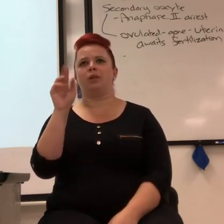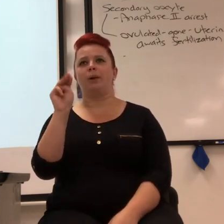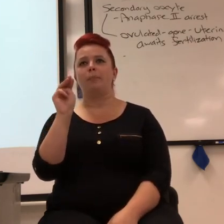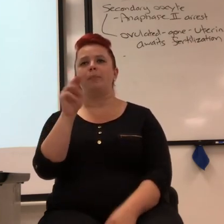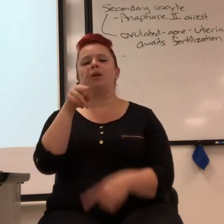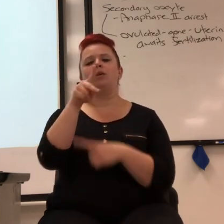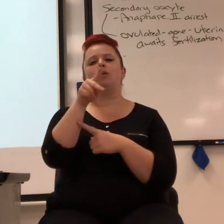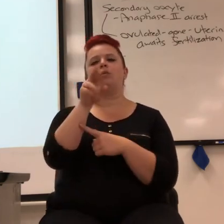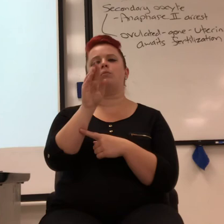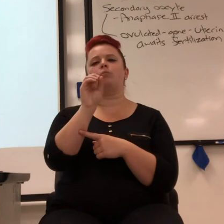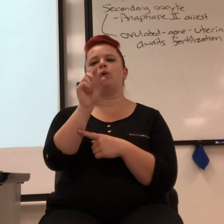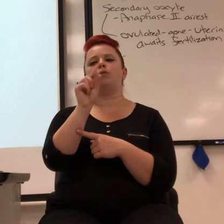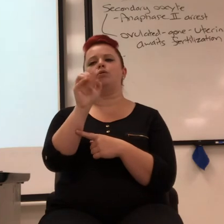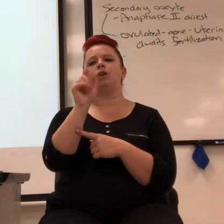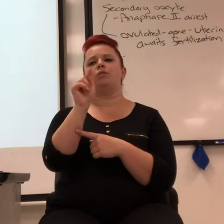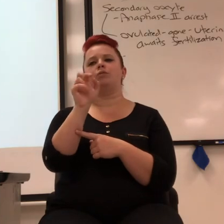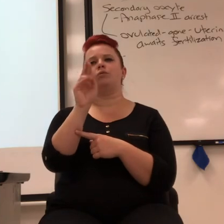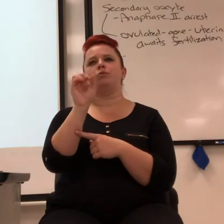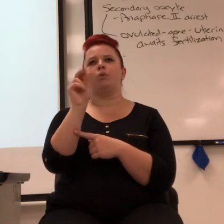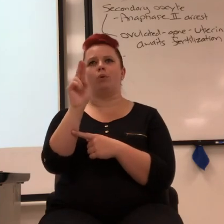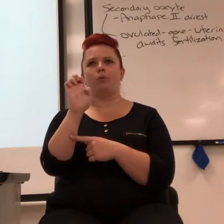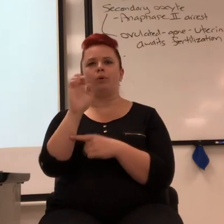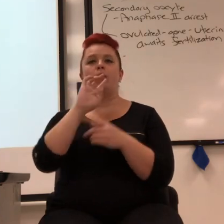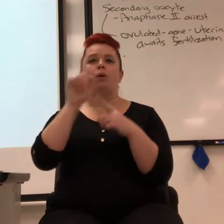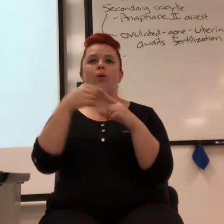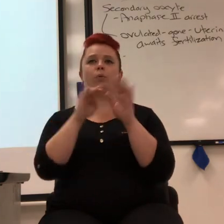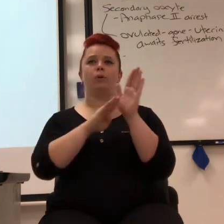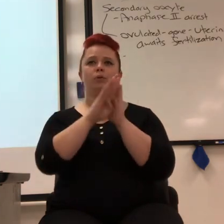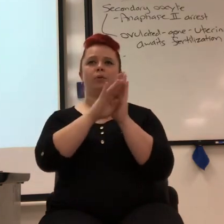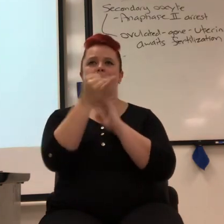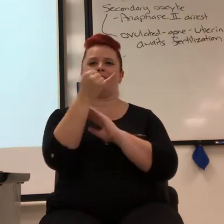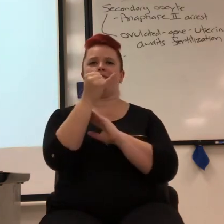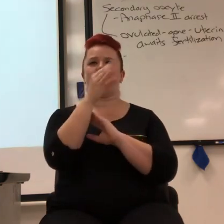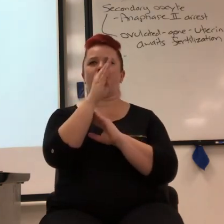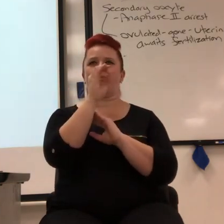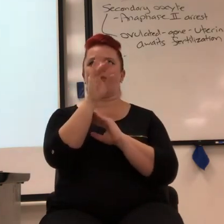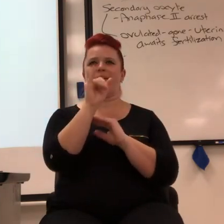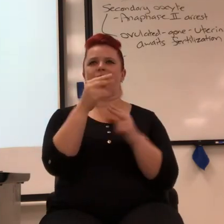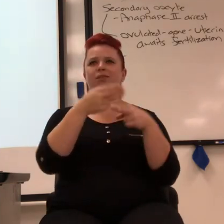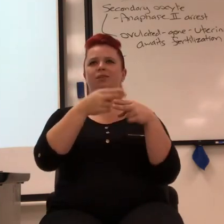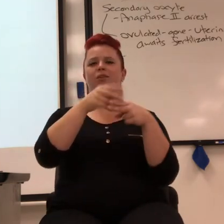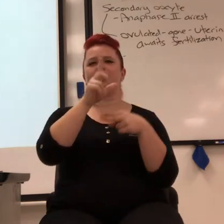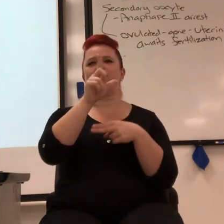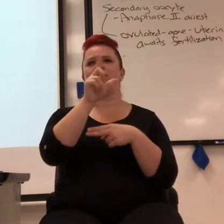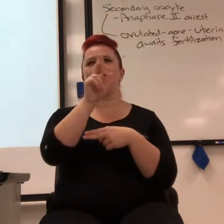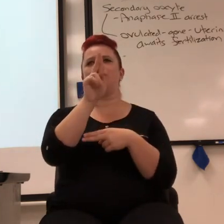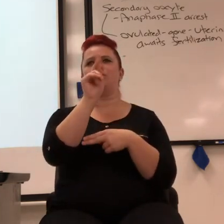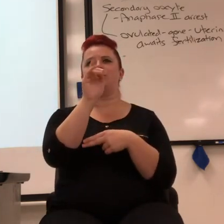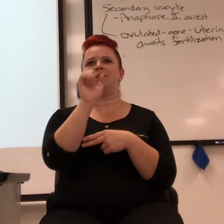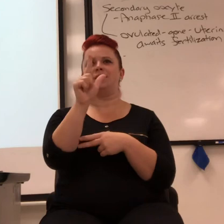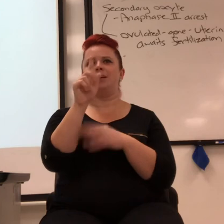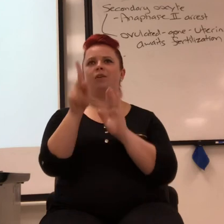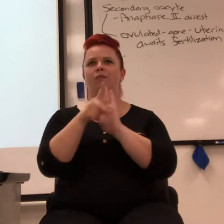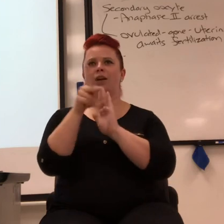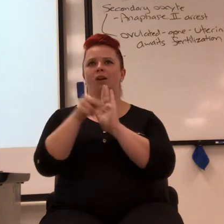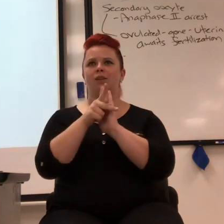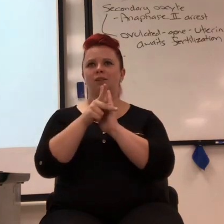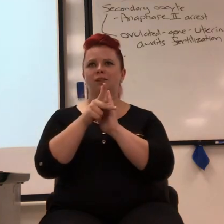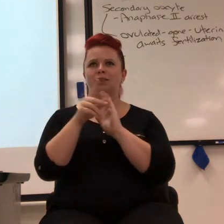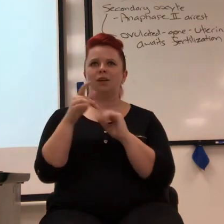the development of this yellow body, you call it the luteal phase. I mean, roughly the second 2 weeks of your 28-day